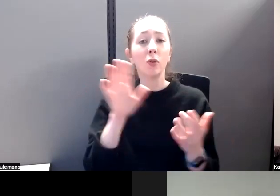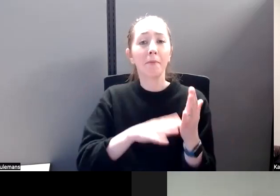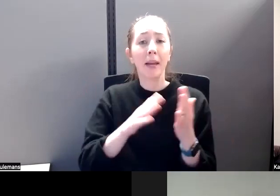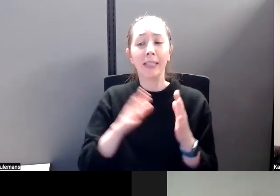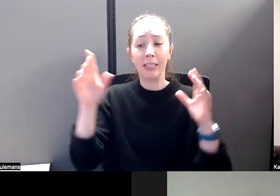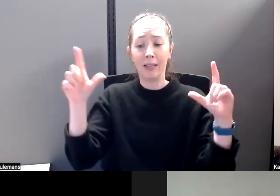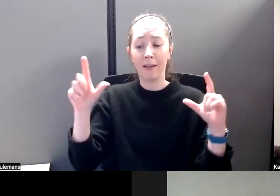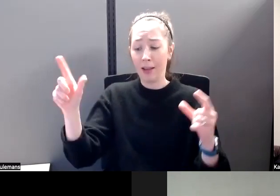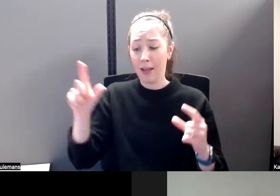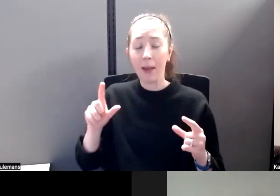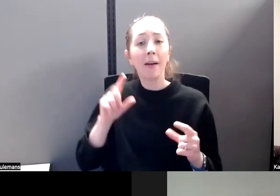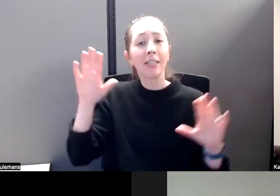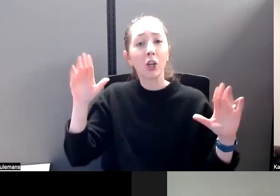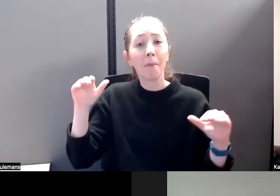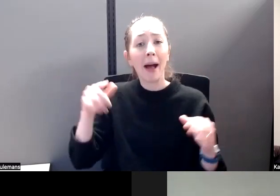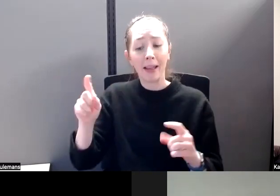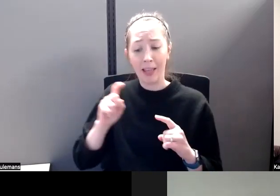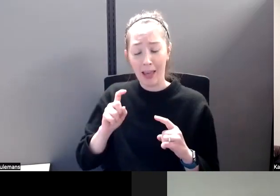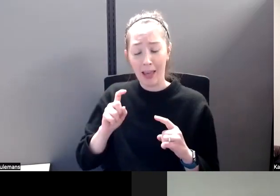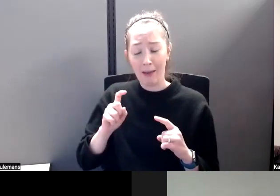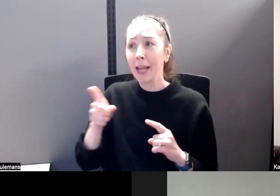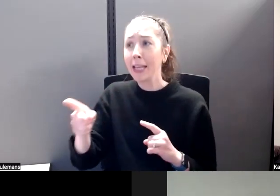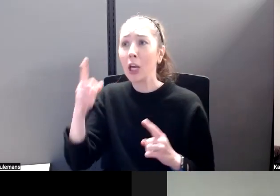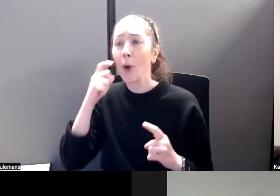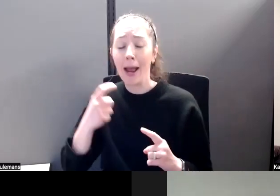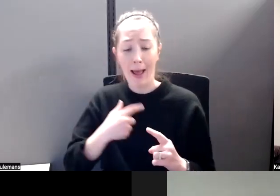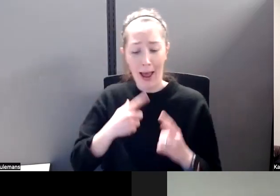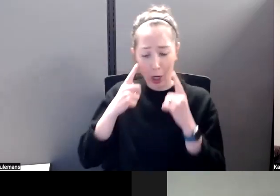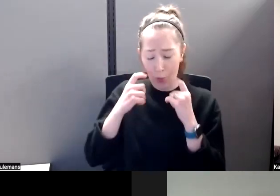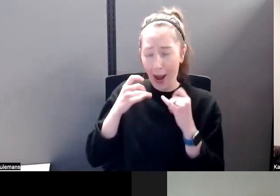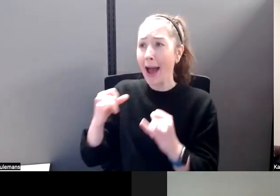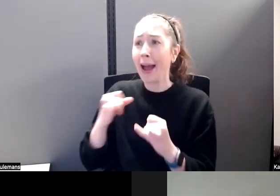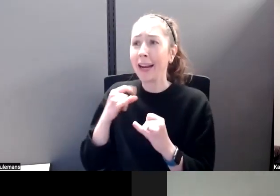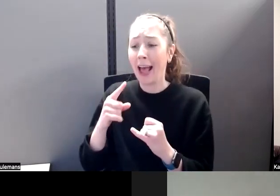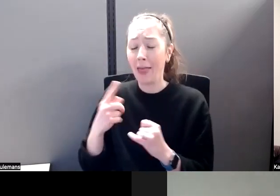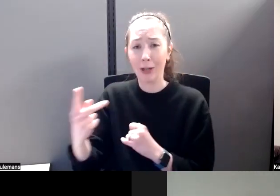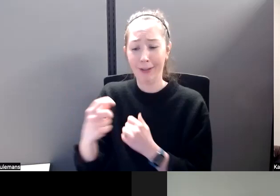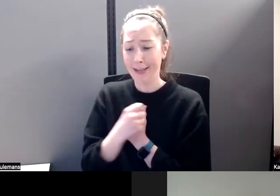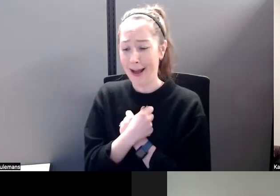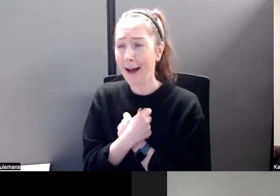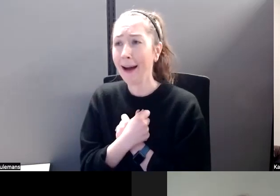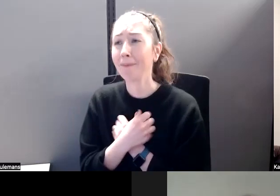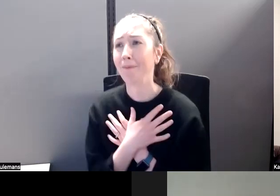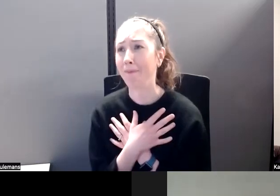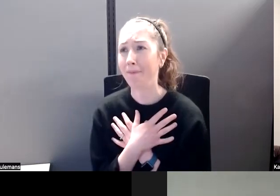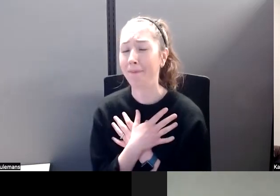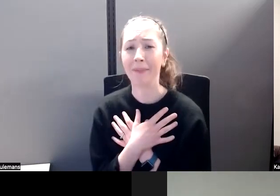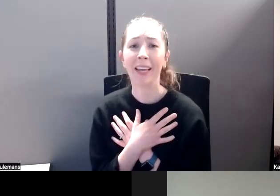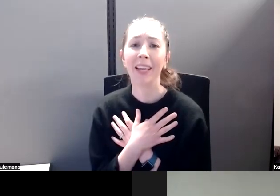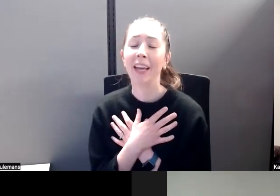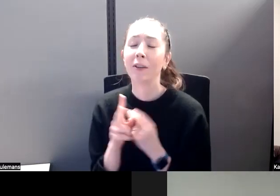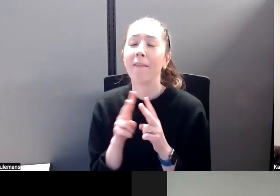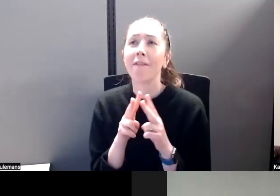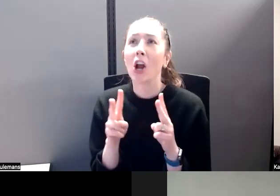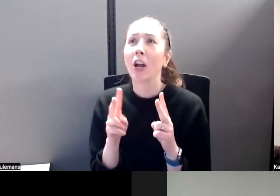as a goodbye gift. And he cried, and then I cried, and then he cuddled me and I hugged him. Like, it was a